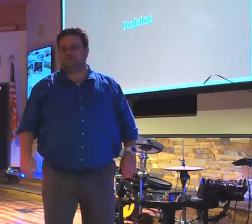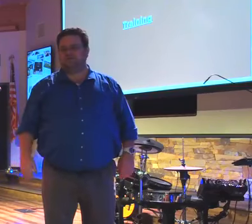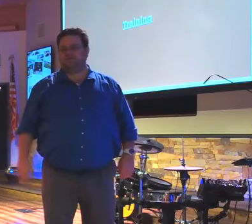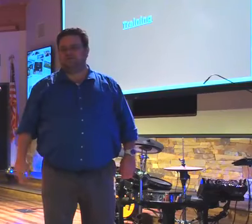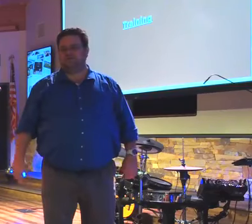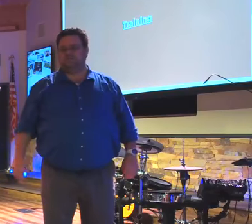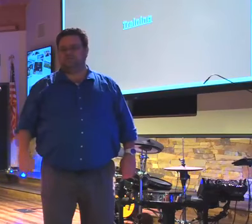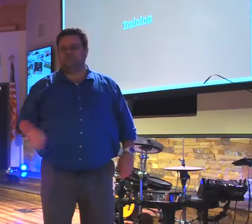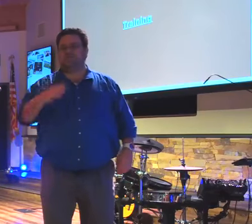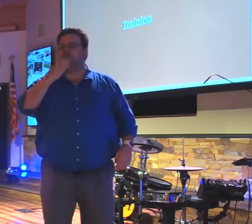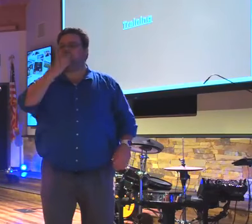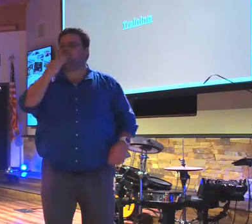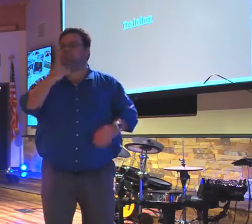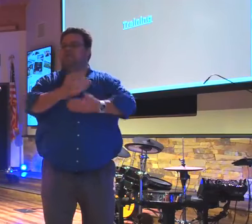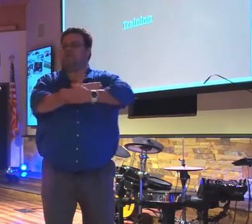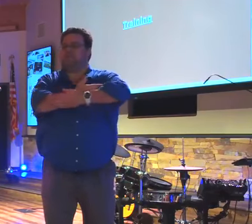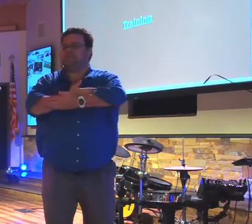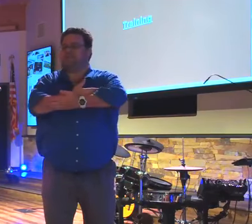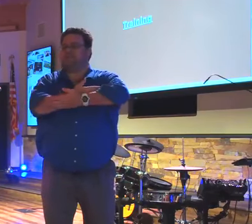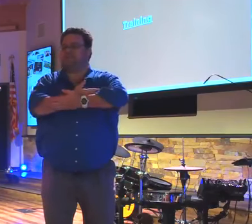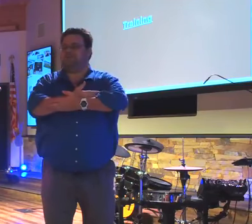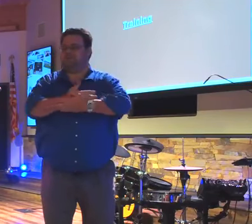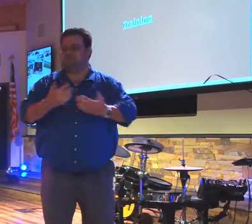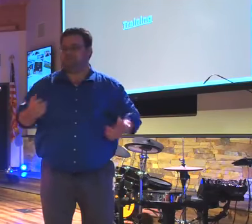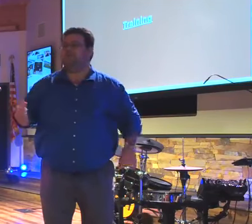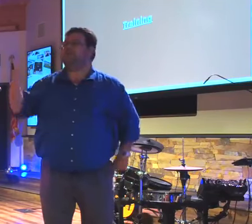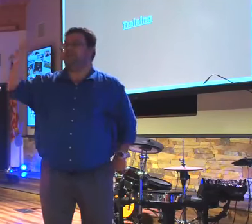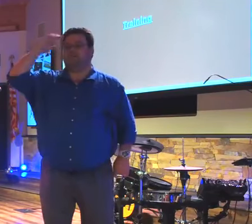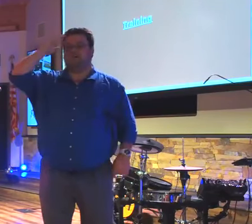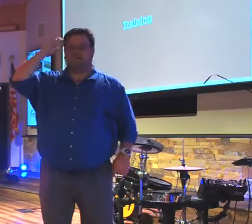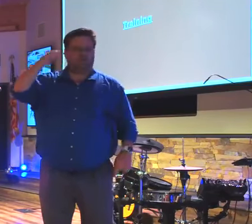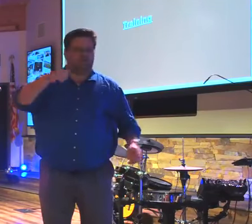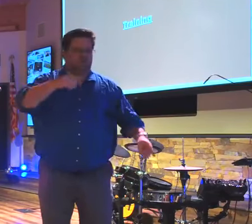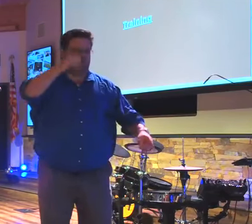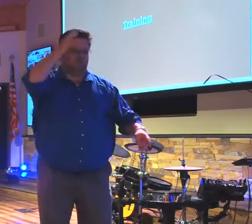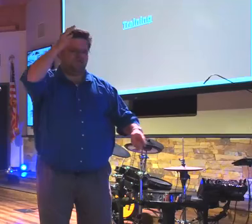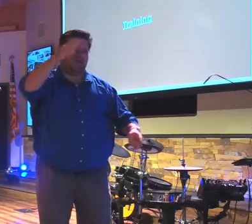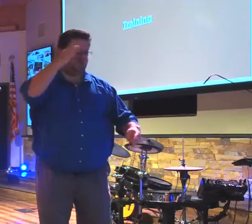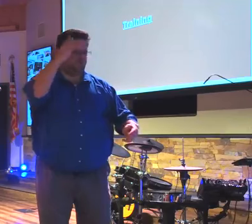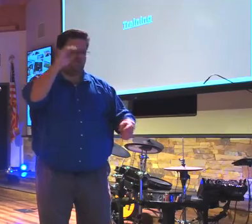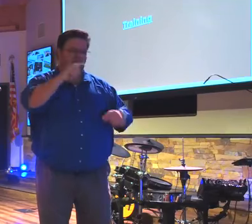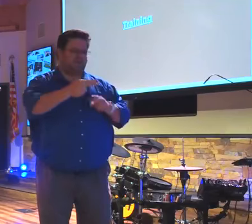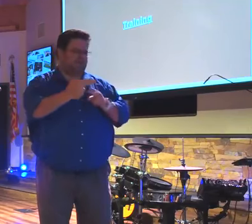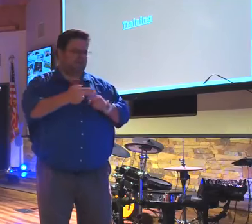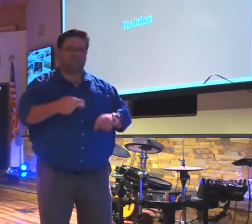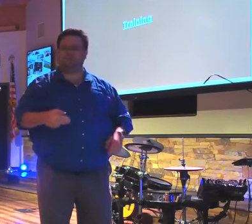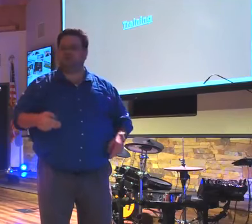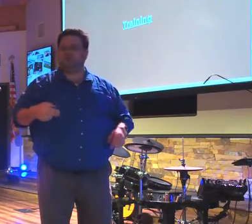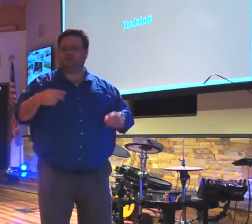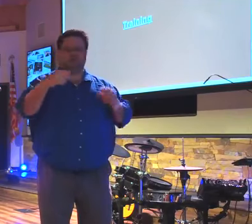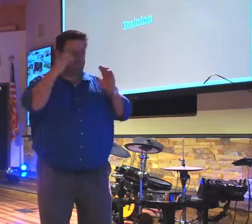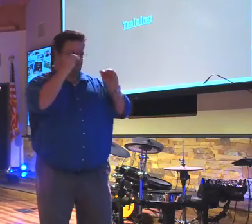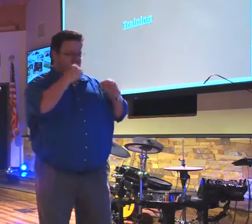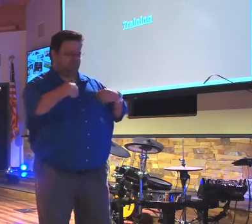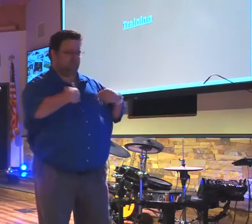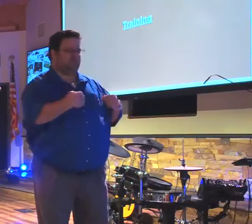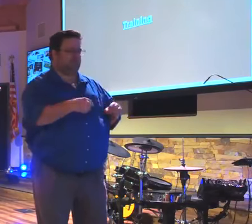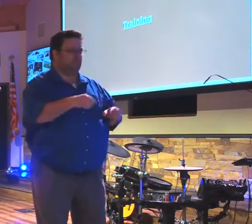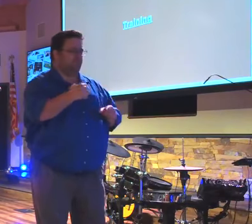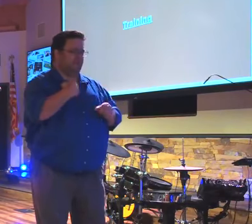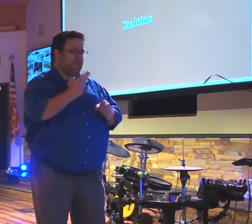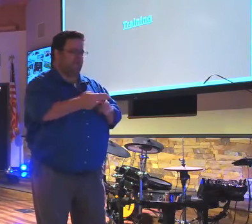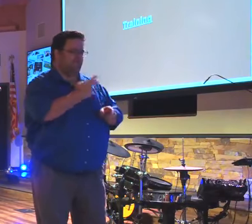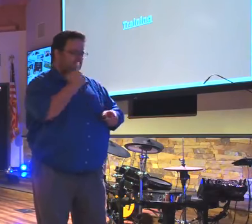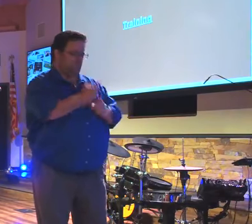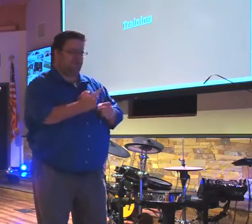When I called him sweet baby, he thought I didn't know his name, you know. So he corrected me. He was training me in how to say his name, right?